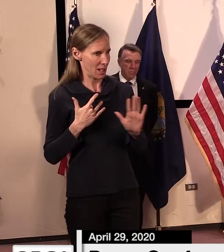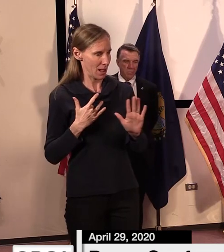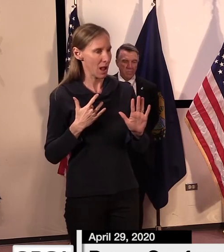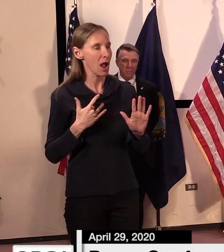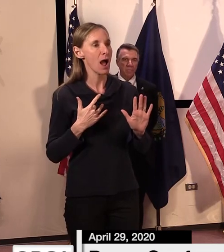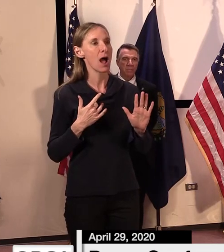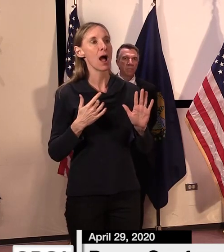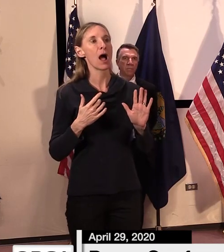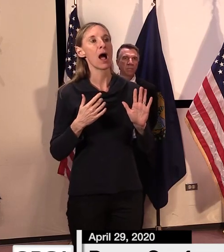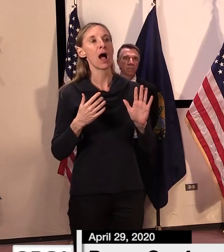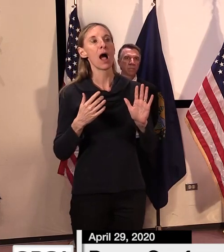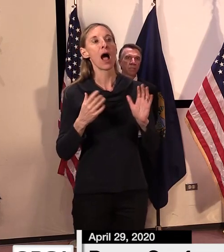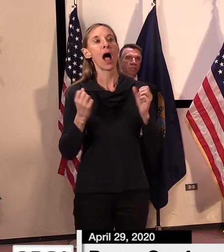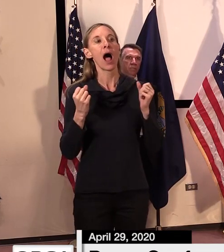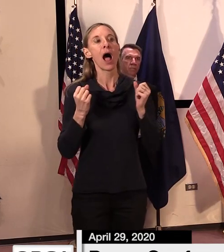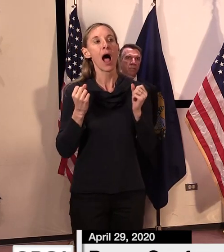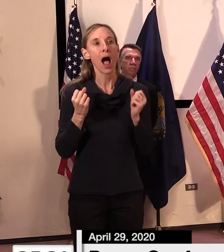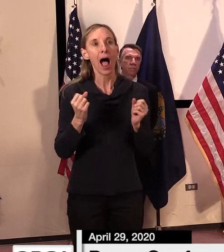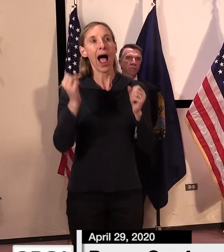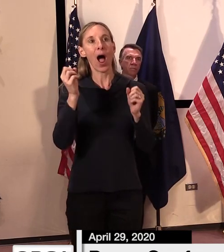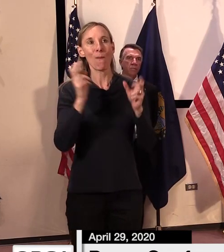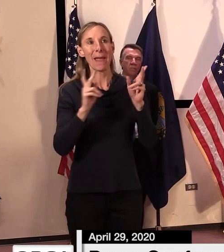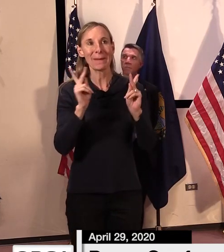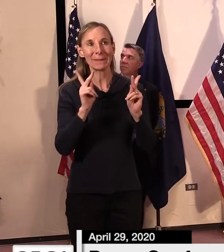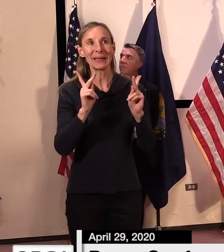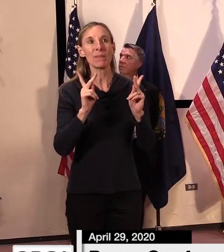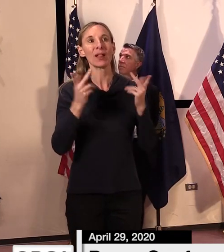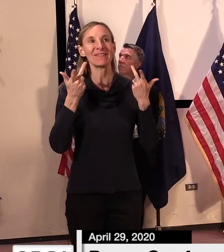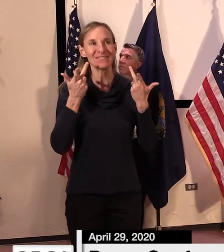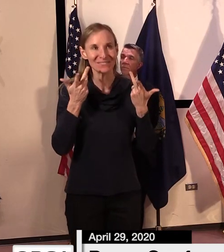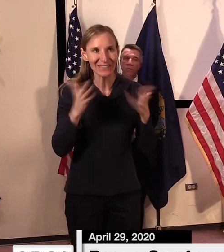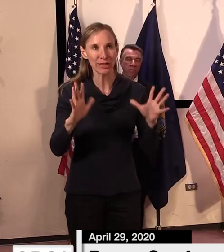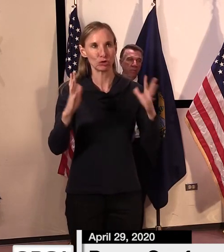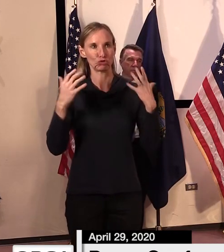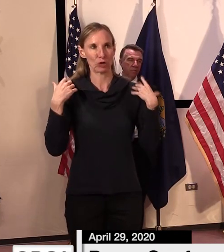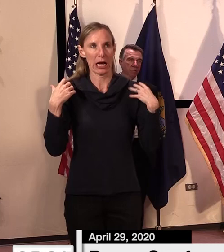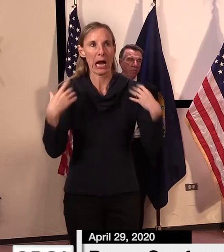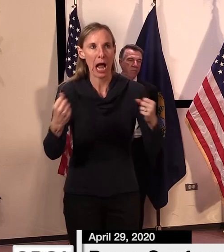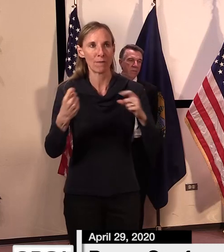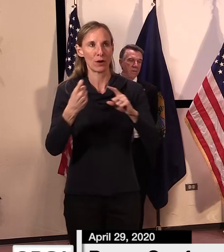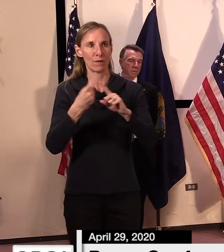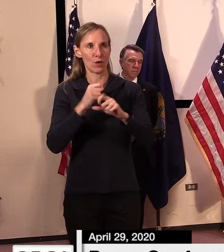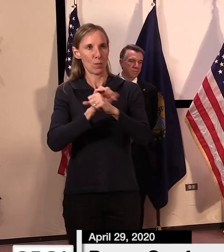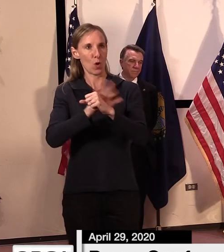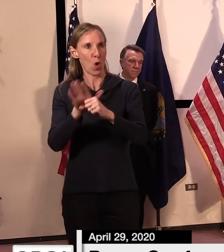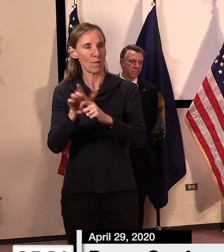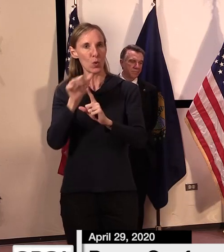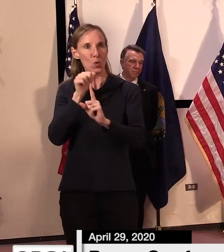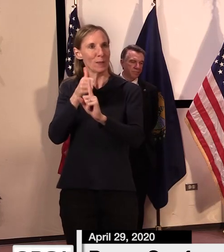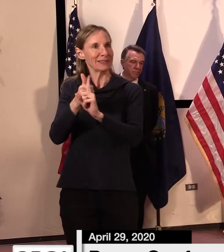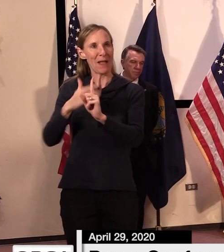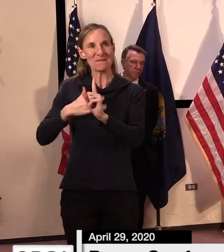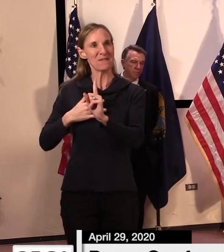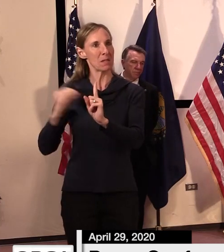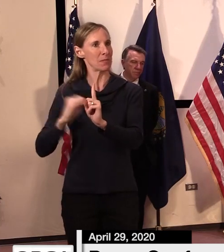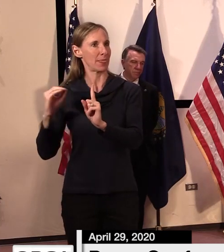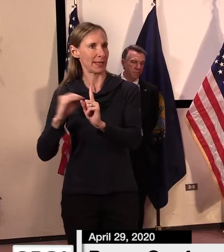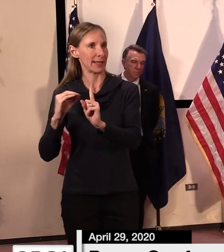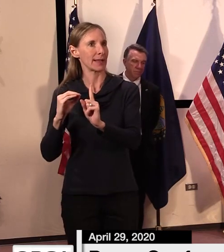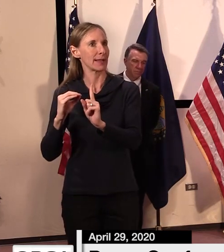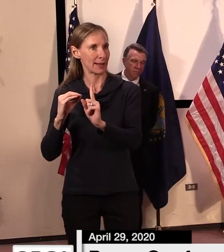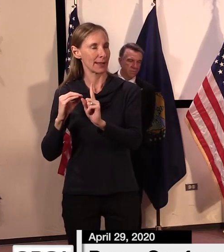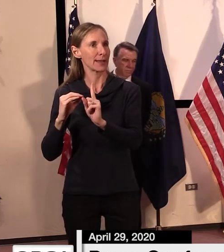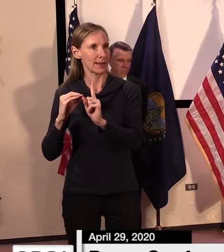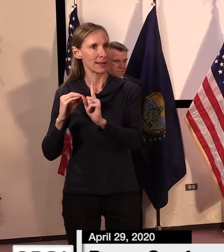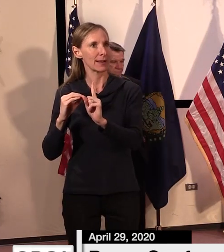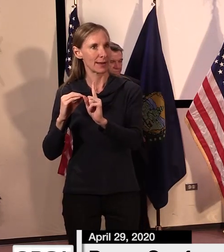asymptomatic carriage of the virus is out there. And I think that will, in fact, inform us significantly. So maybe